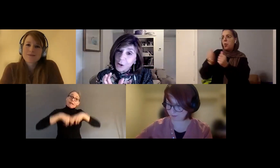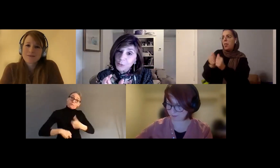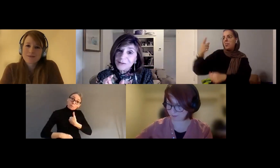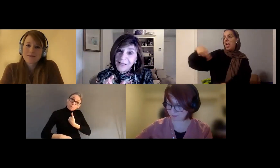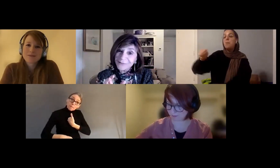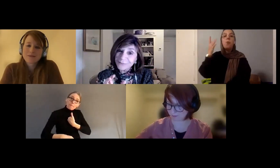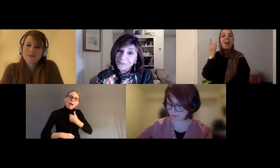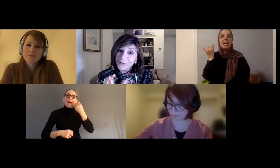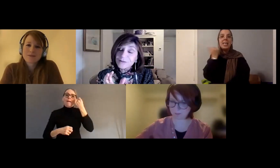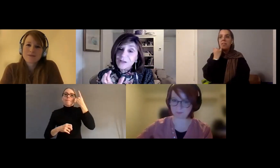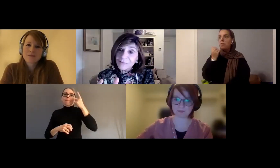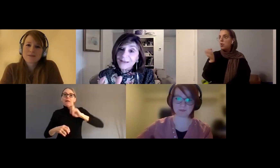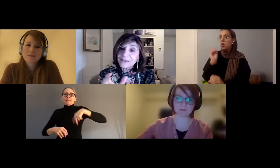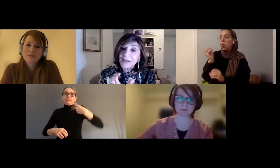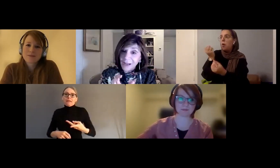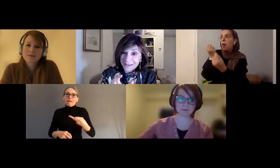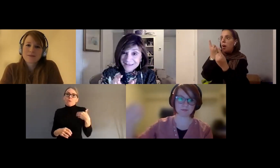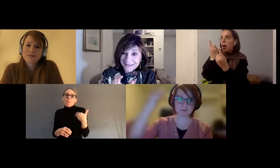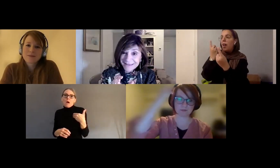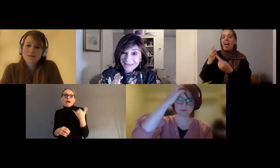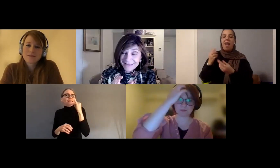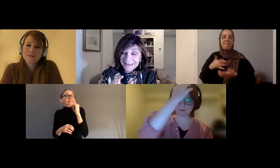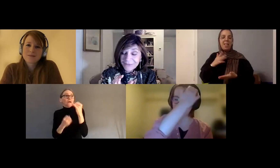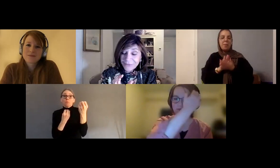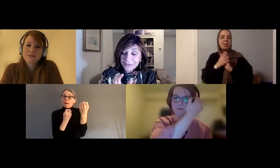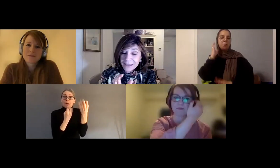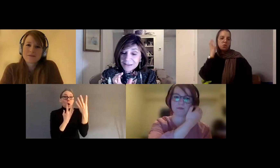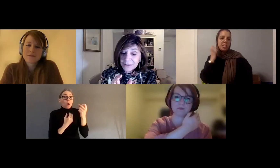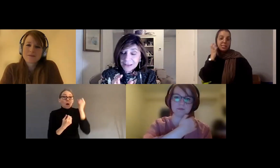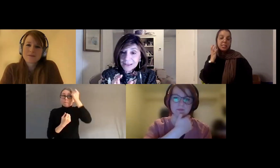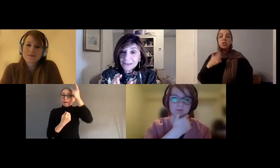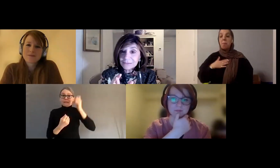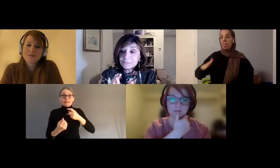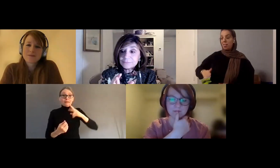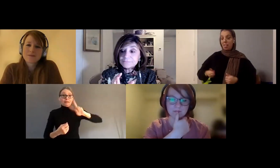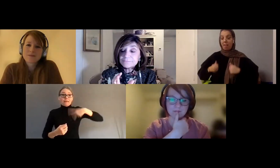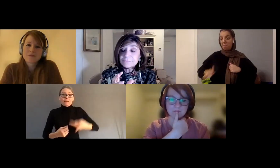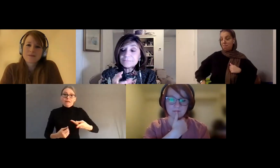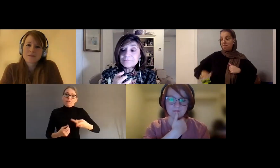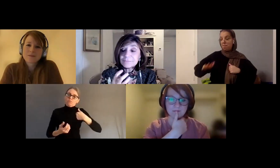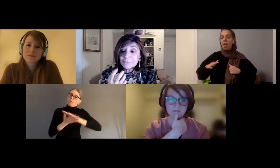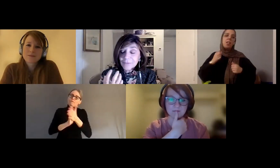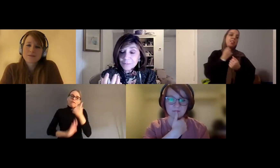my own life of love and lies that made me